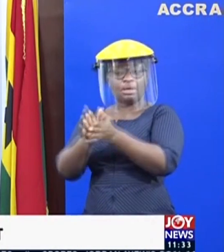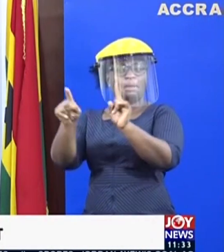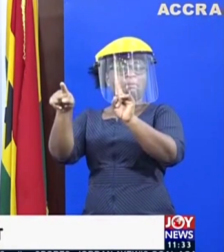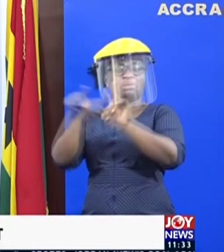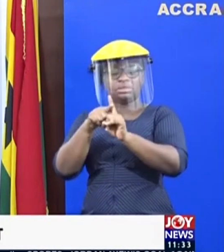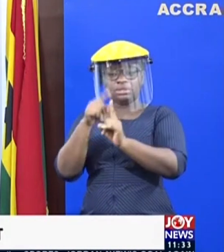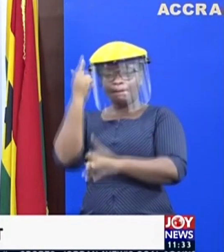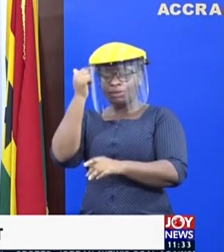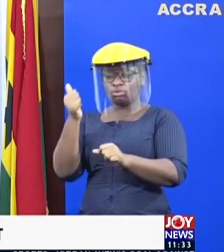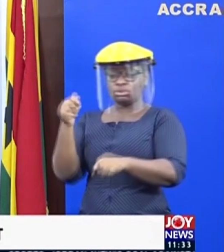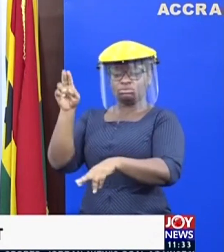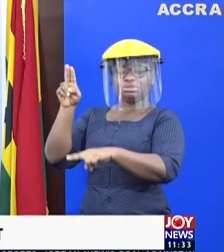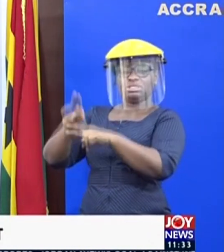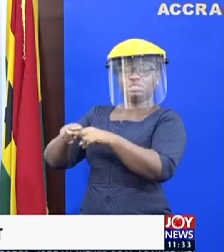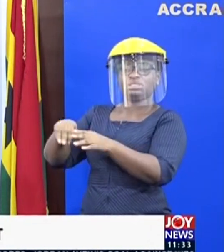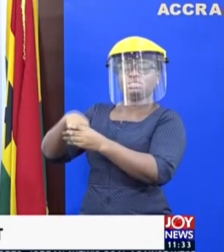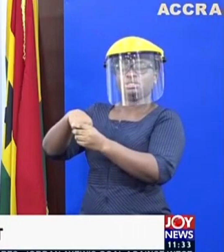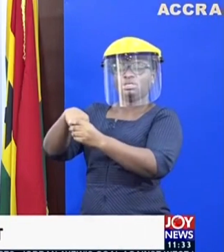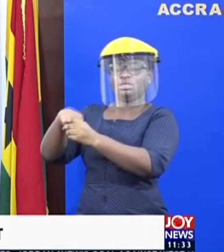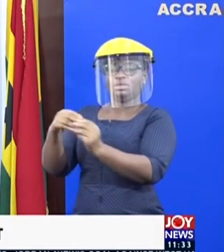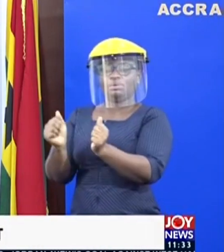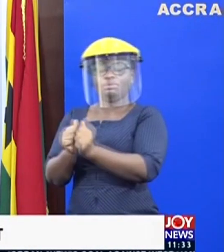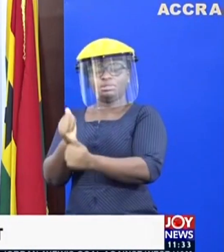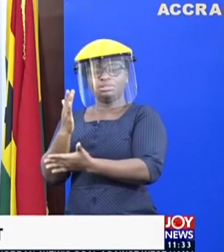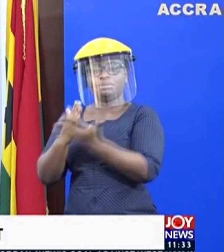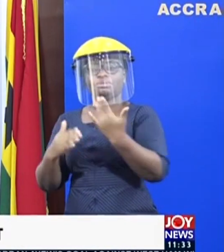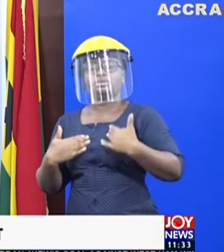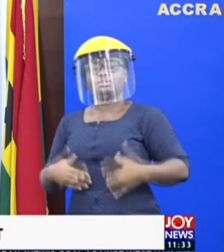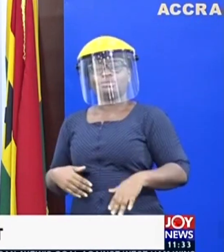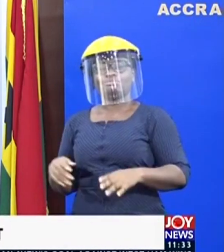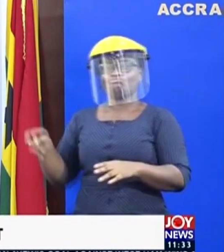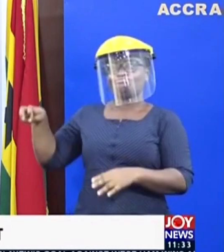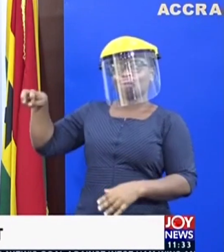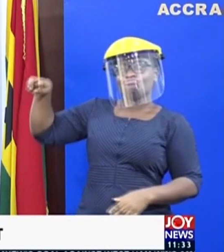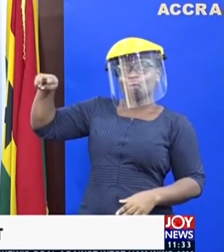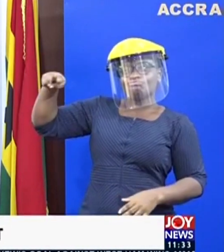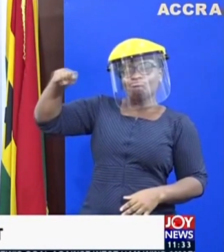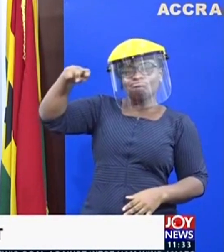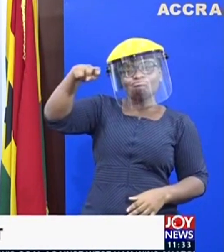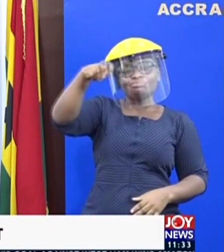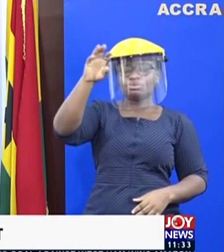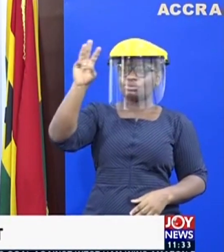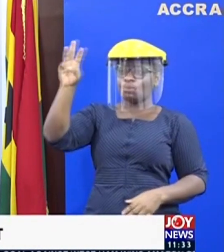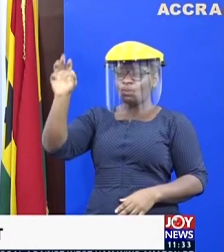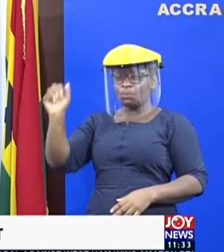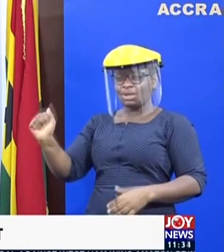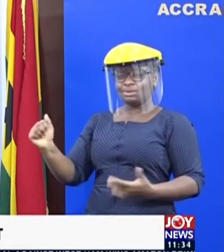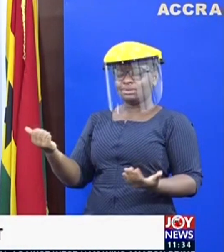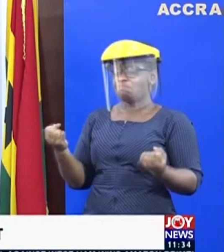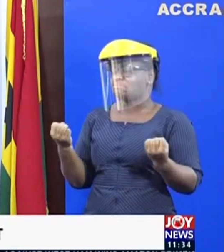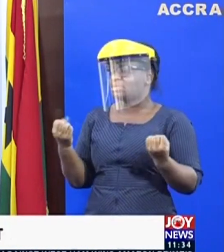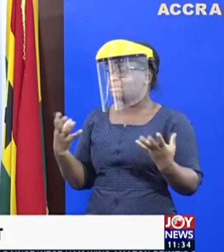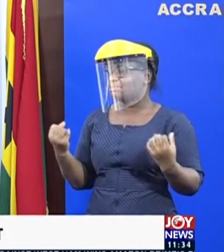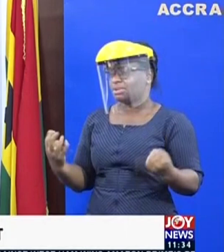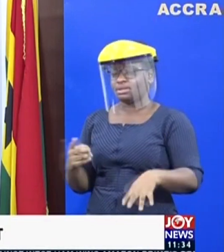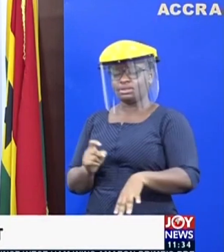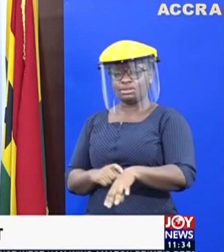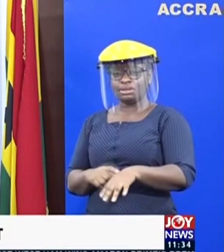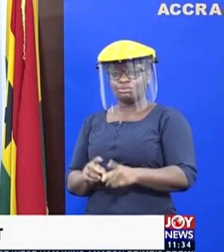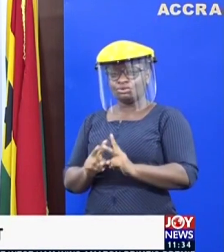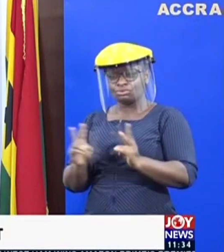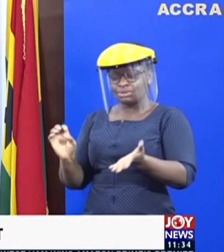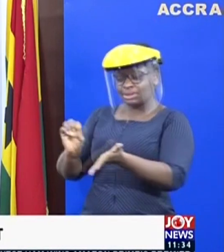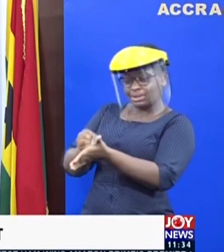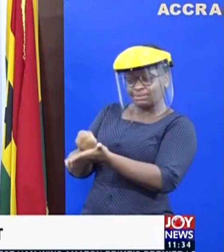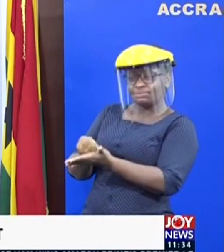positive because he was in the car with these people. Someone had traveled all the way from Accra to Wa, and several instances. So the evidence